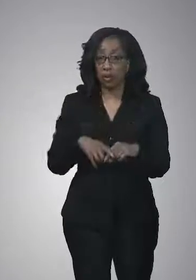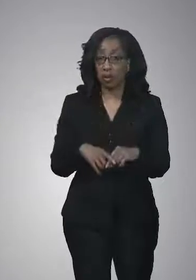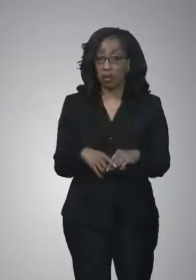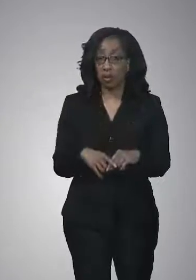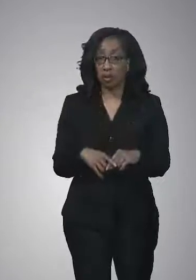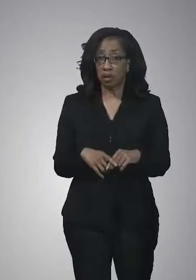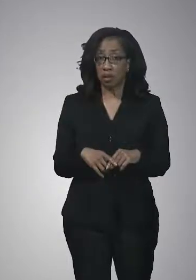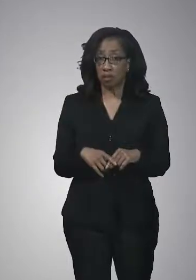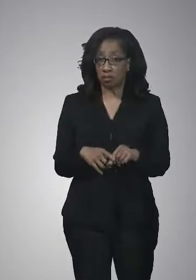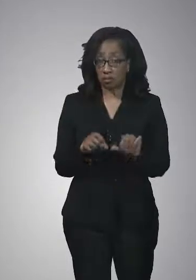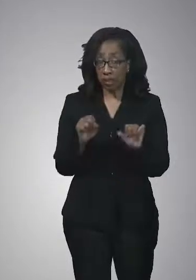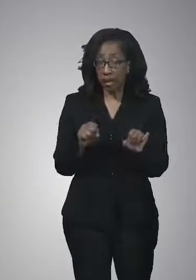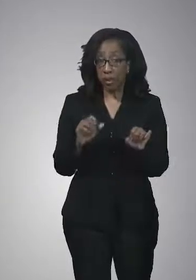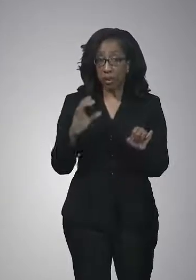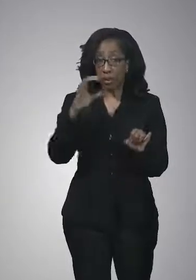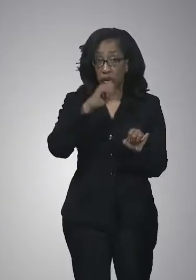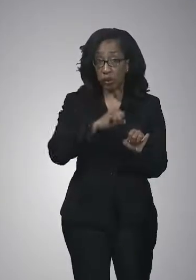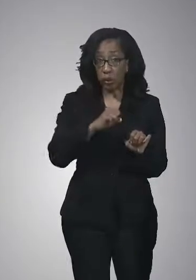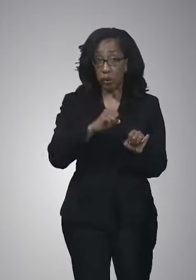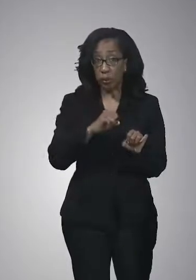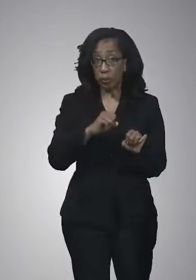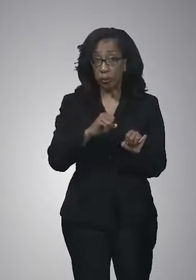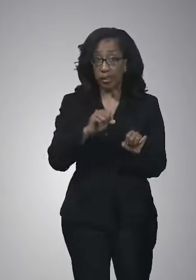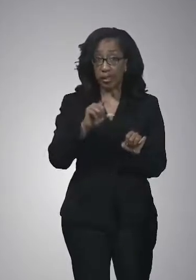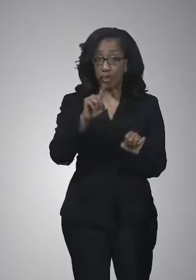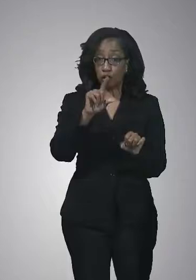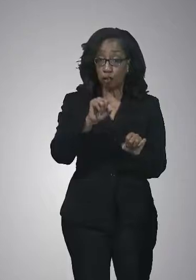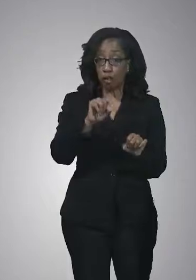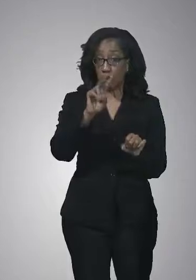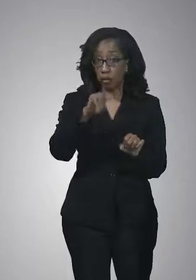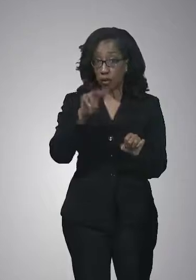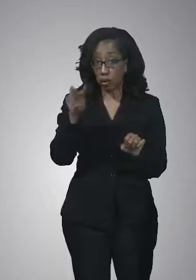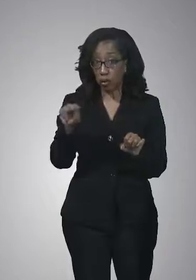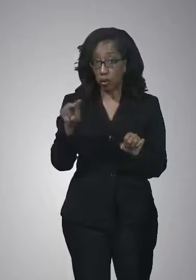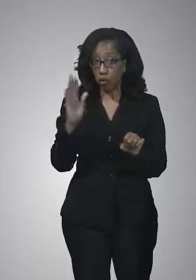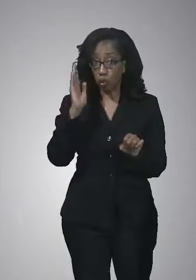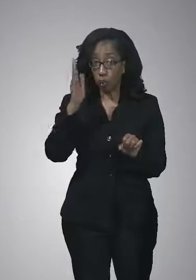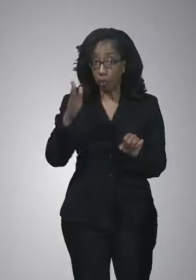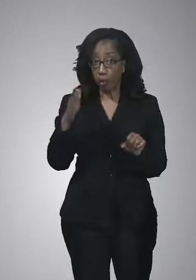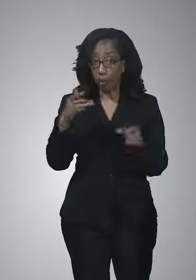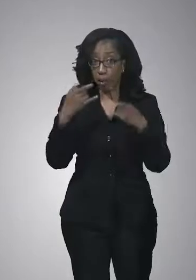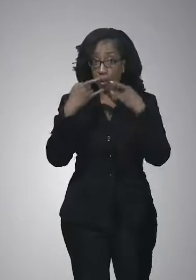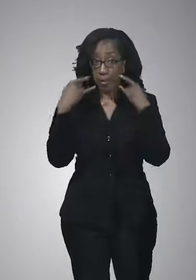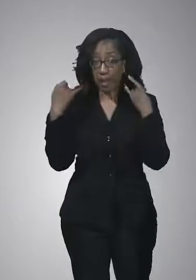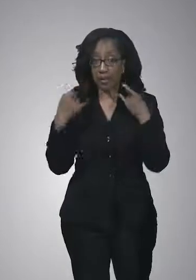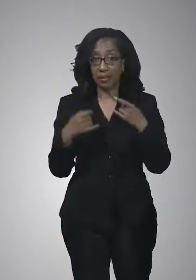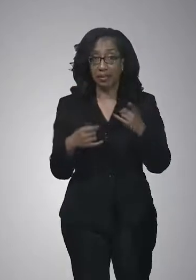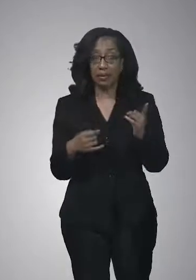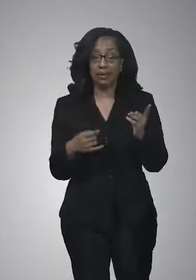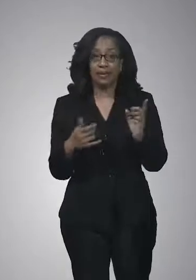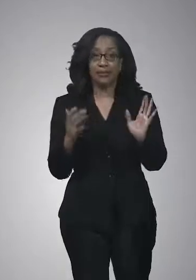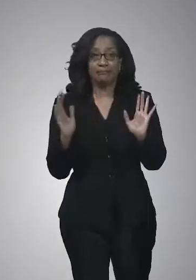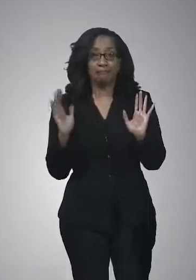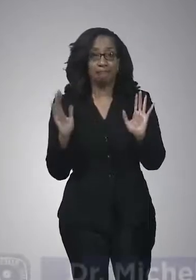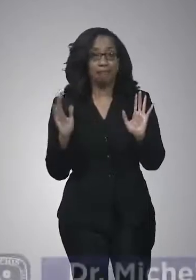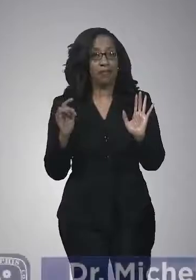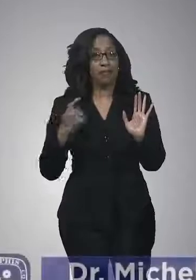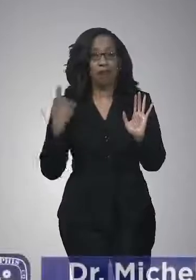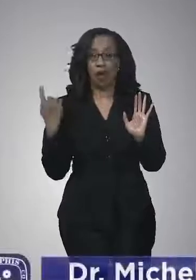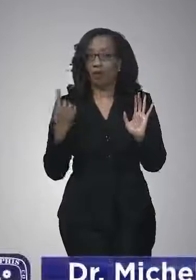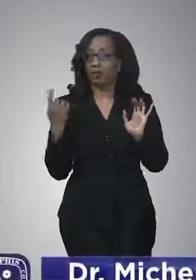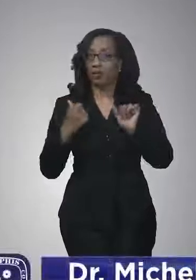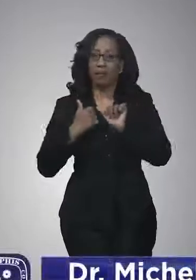in the new year, even into 2022 at this point? like I said, we will always use